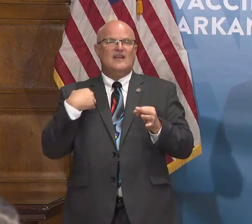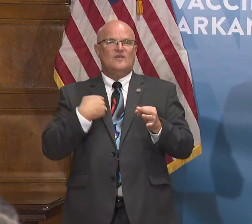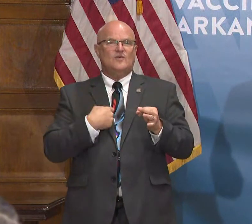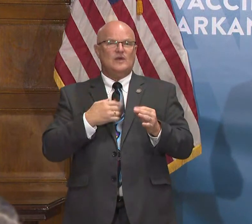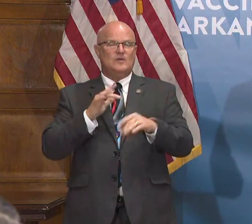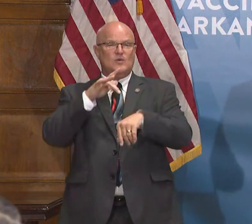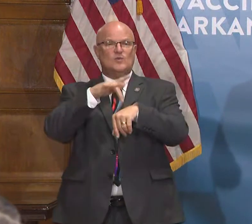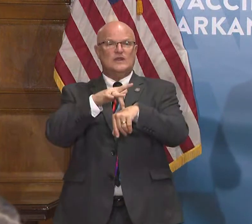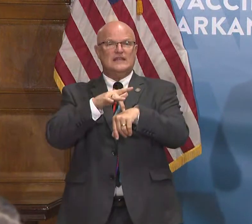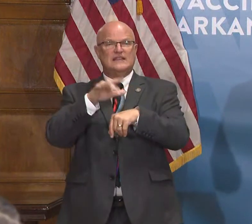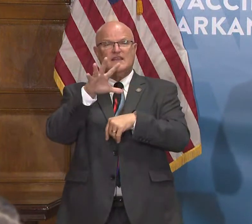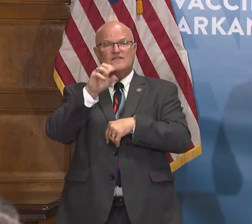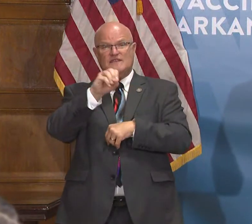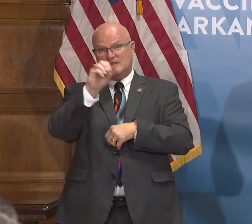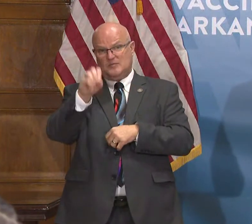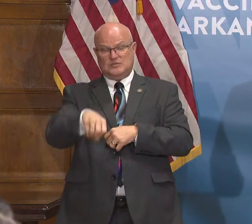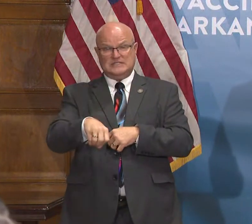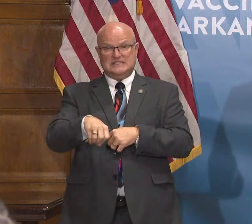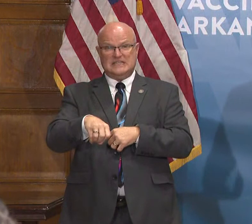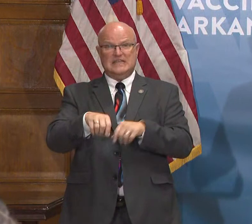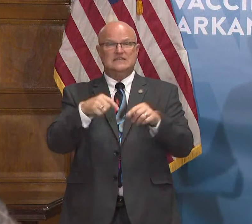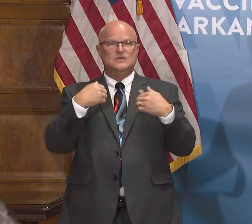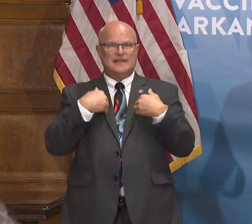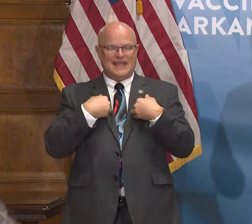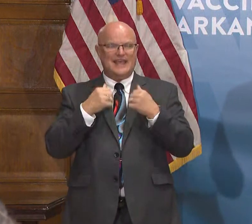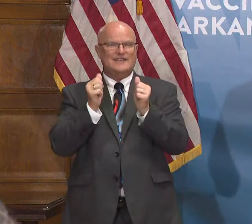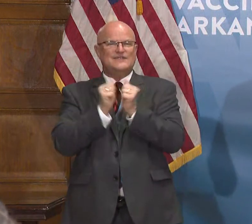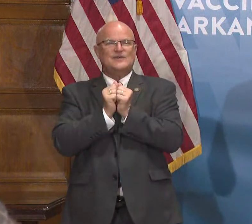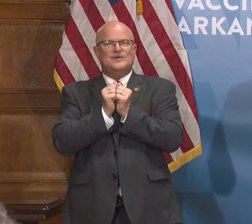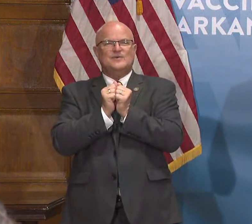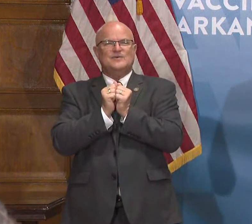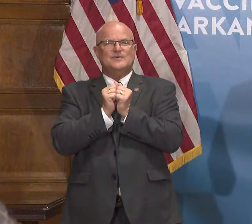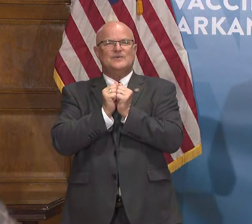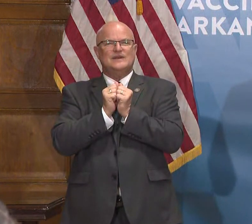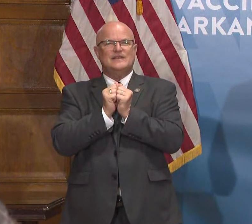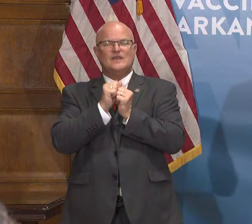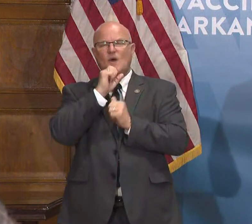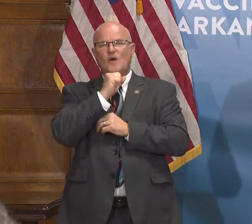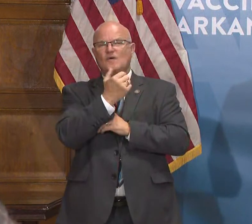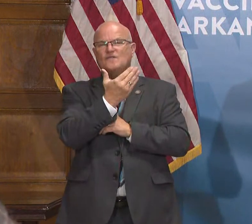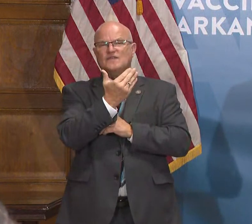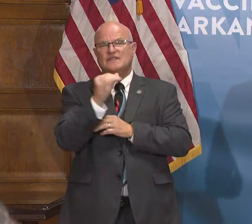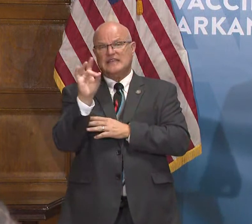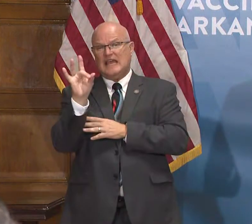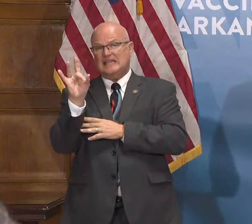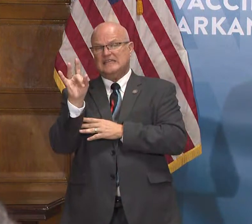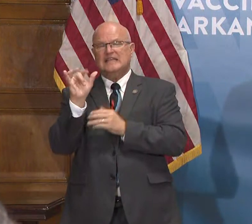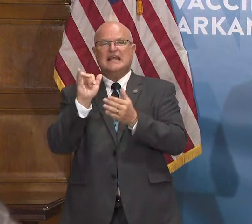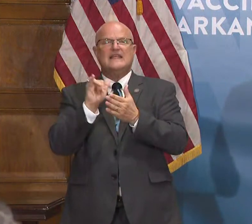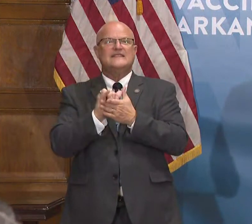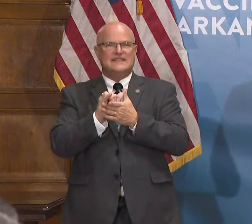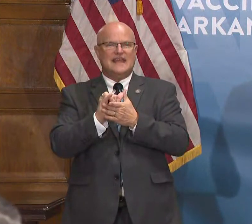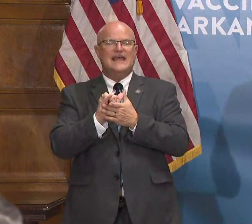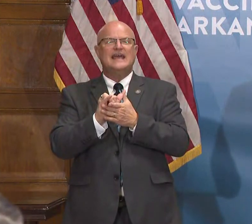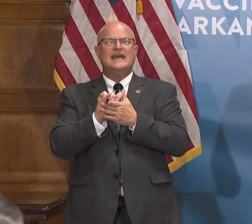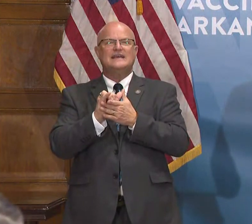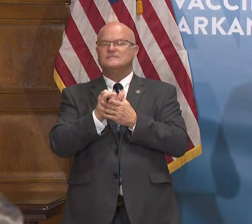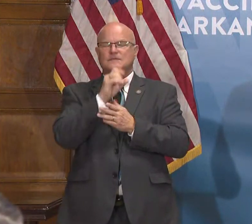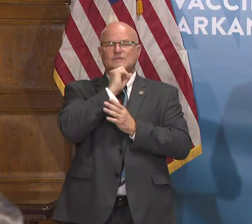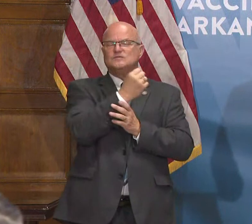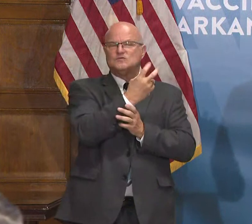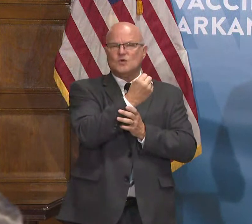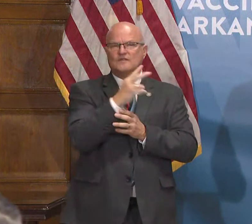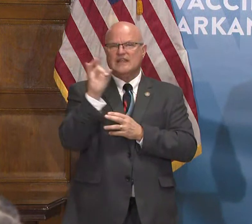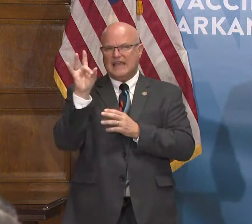to reach the 50% as we have with the 15 to 18-year-old, that will be